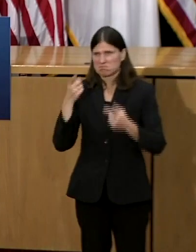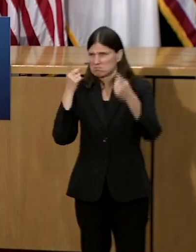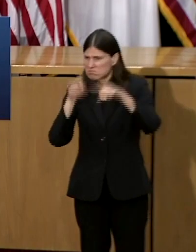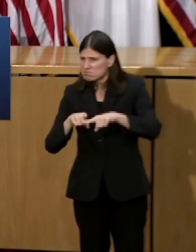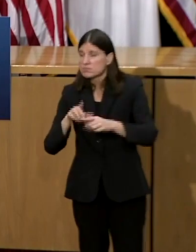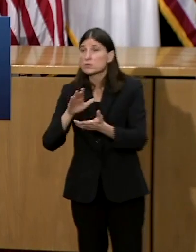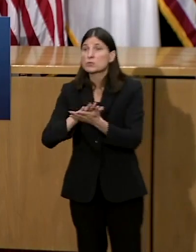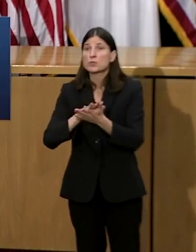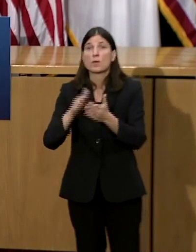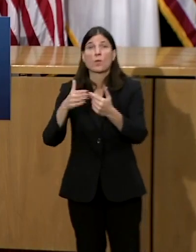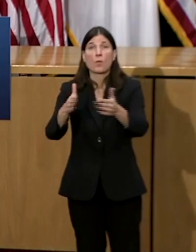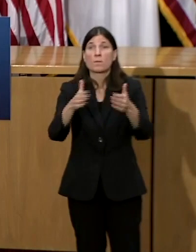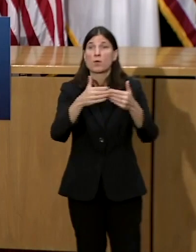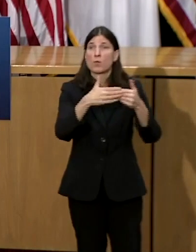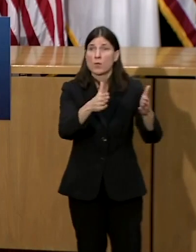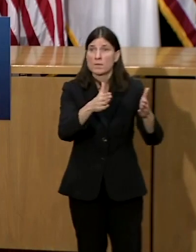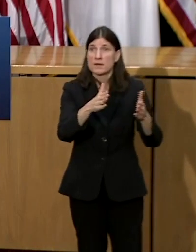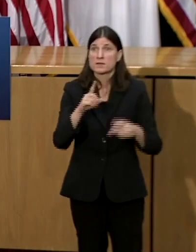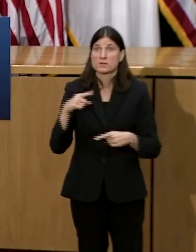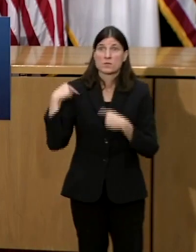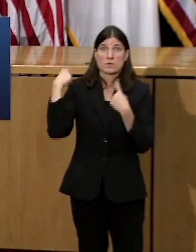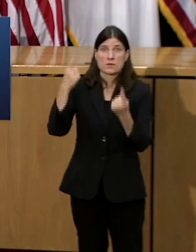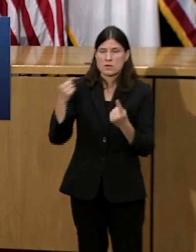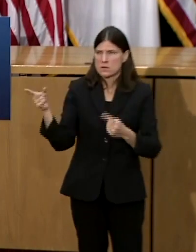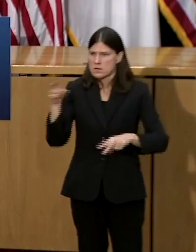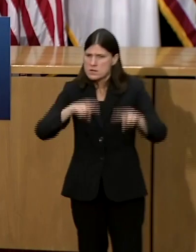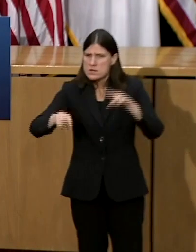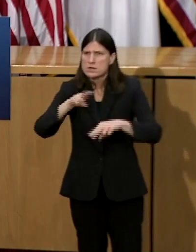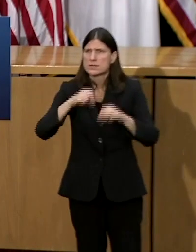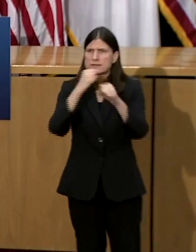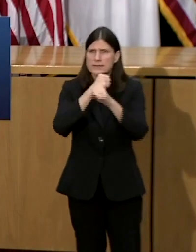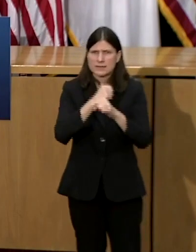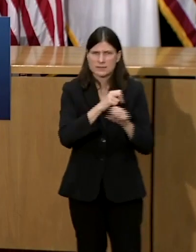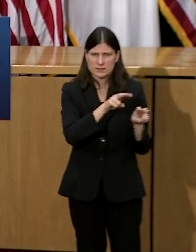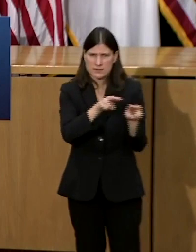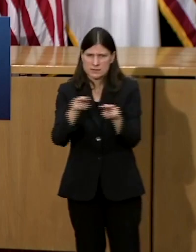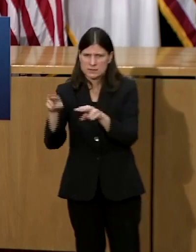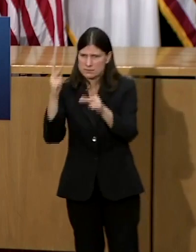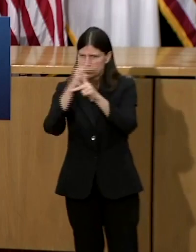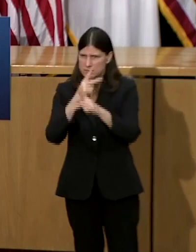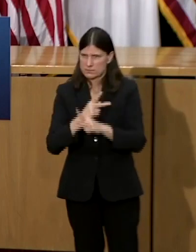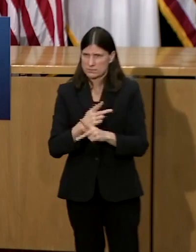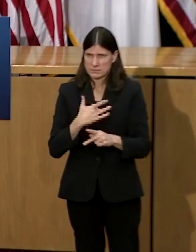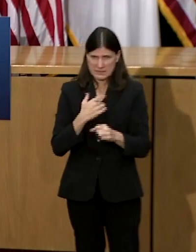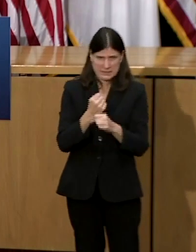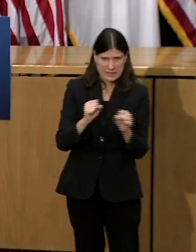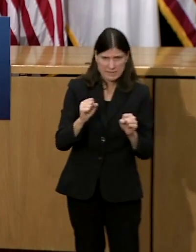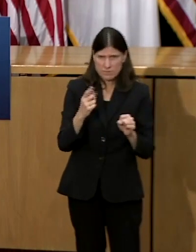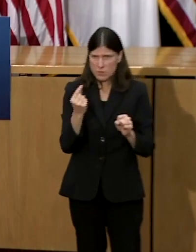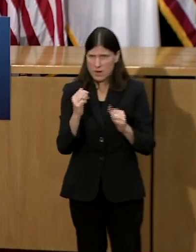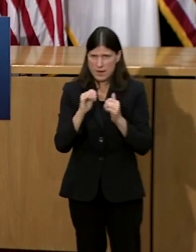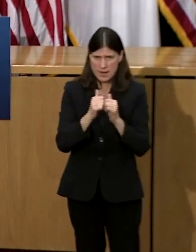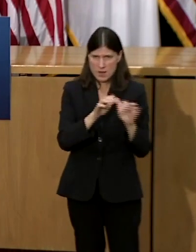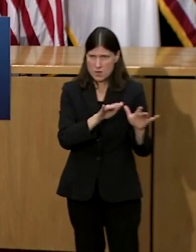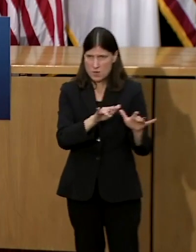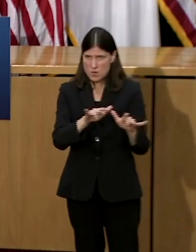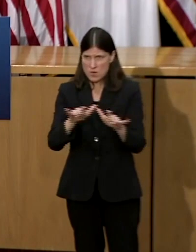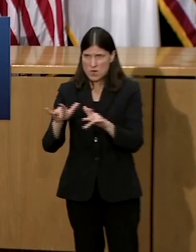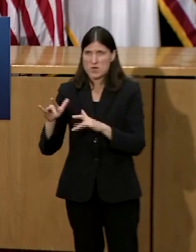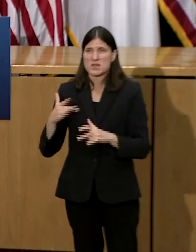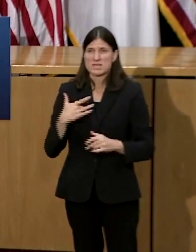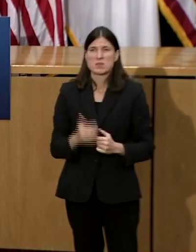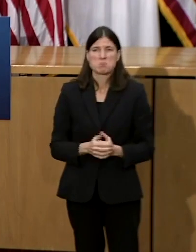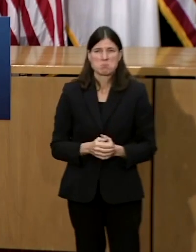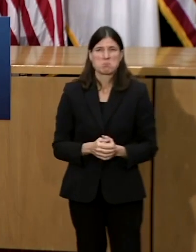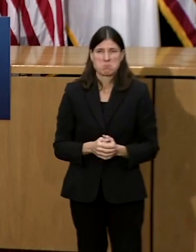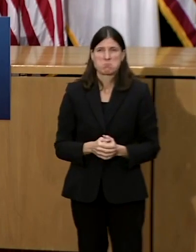community transmission and in-school transmission may be related. We believe that the governor's announcement today will help school districts and